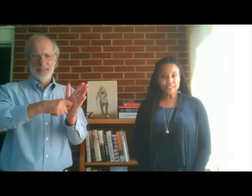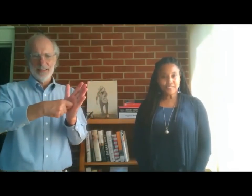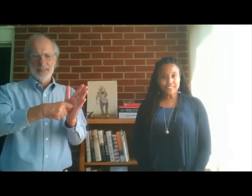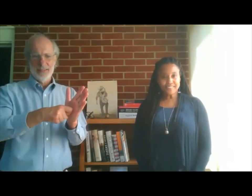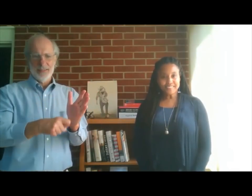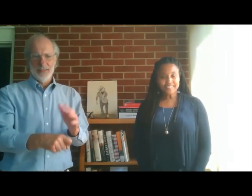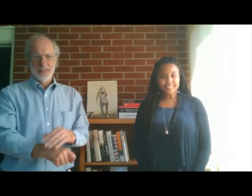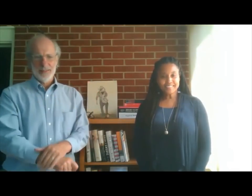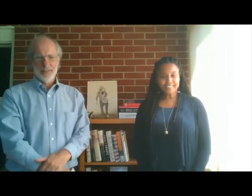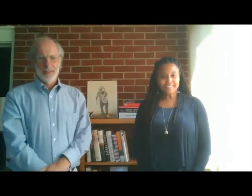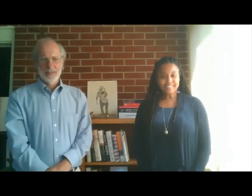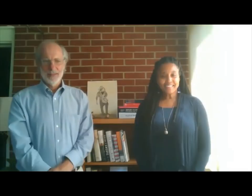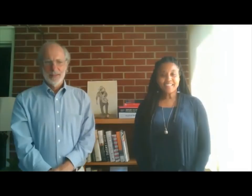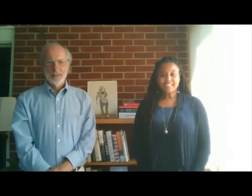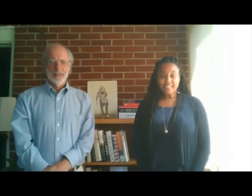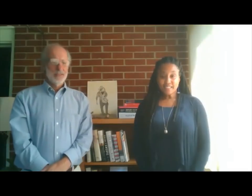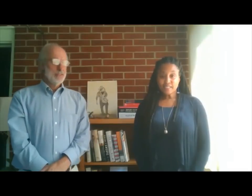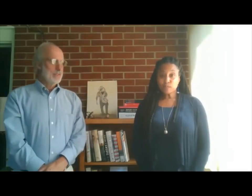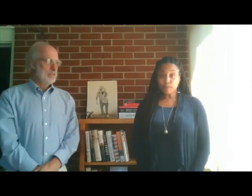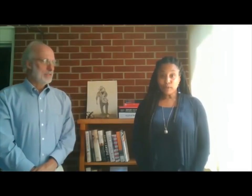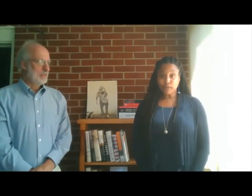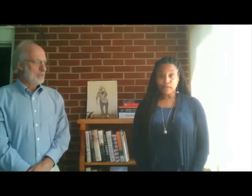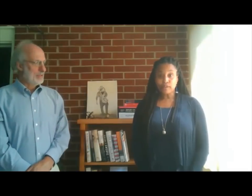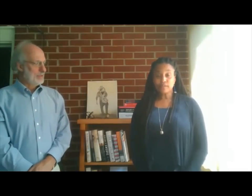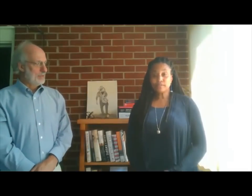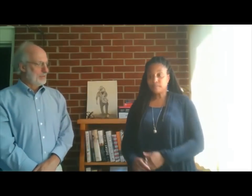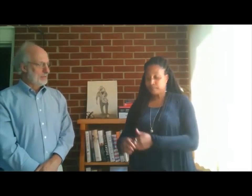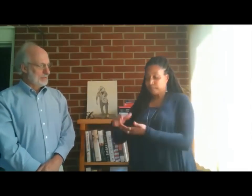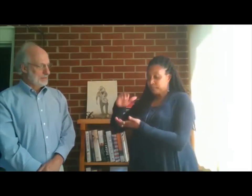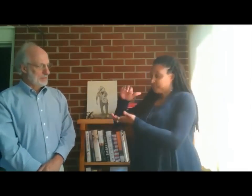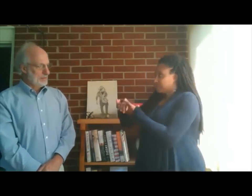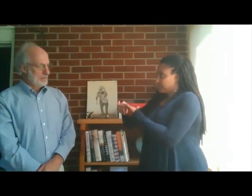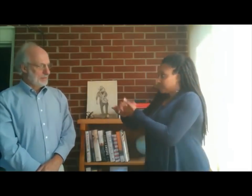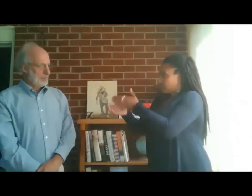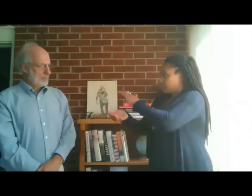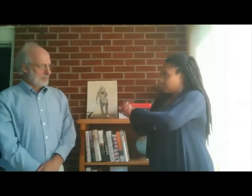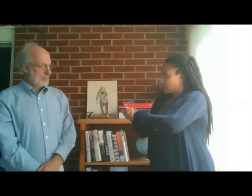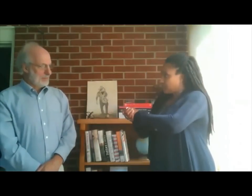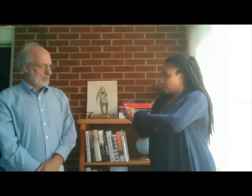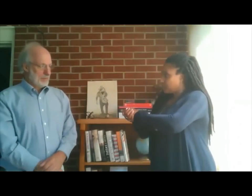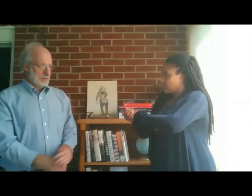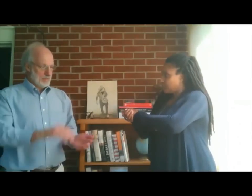Keys. Good. Next is burger.